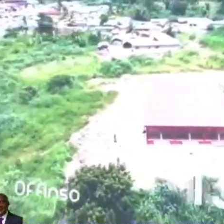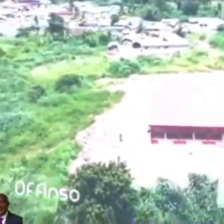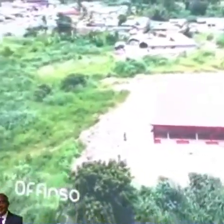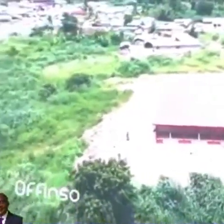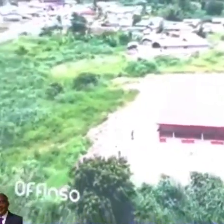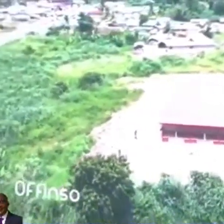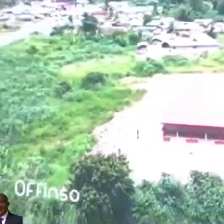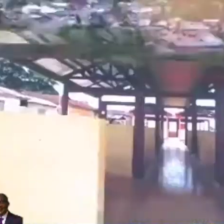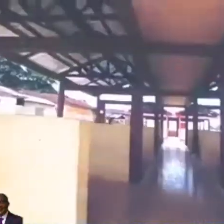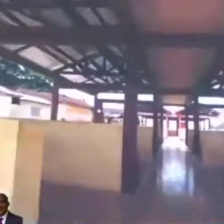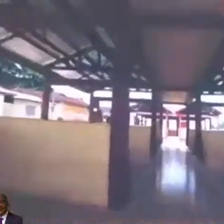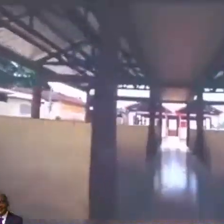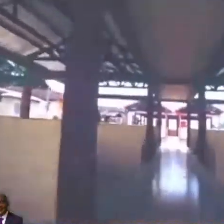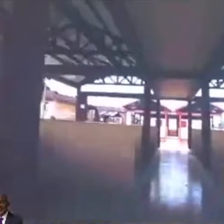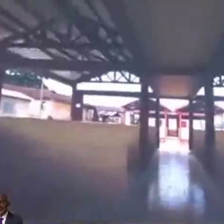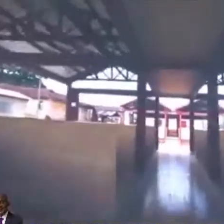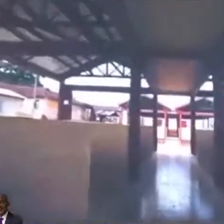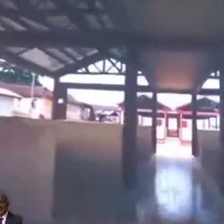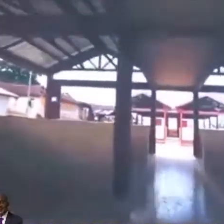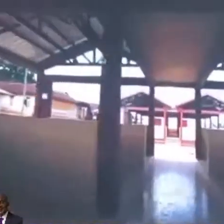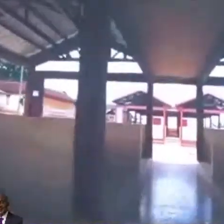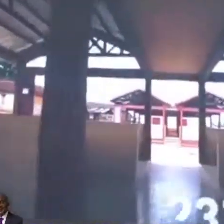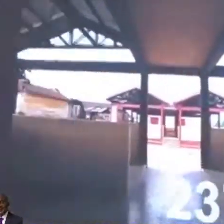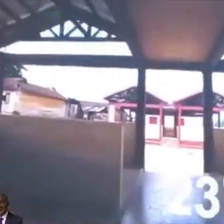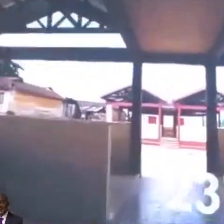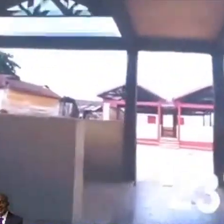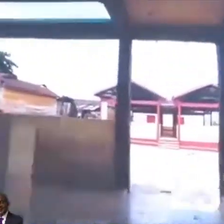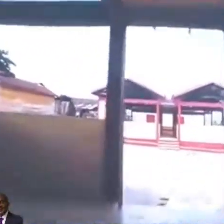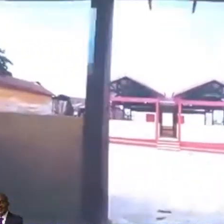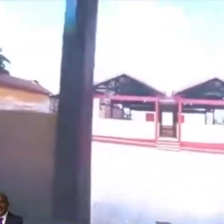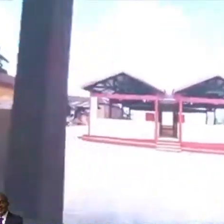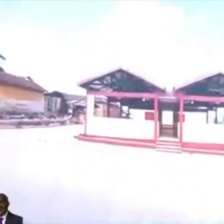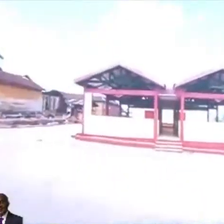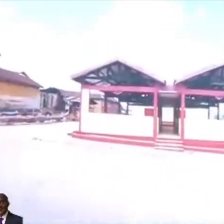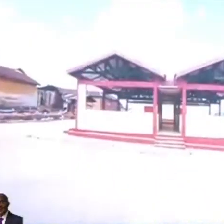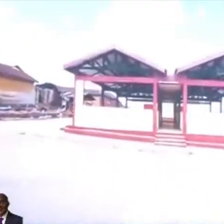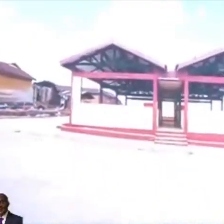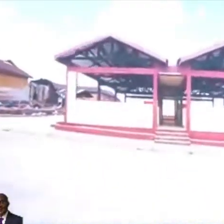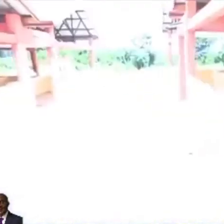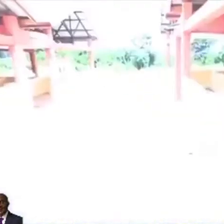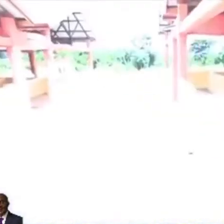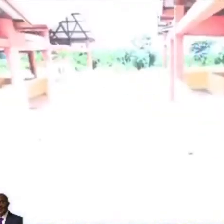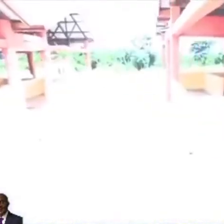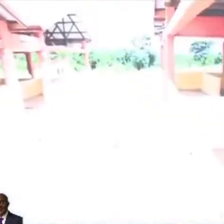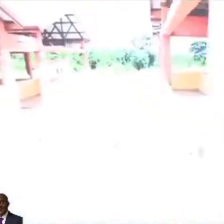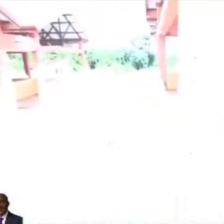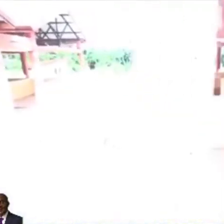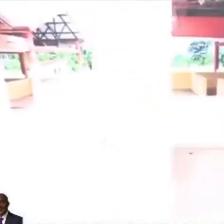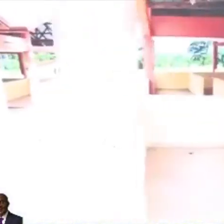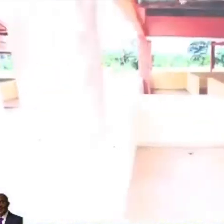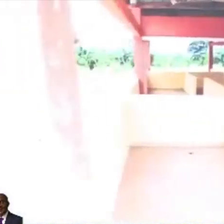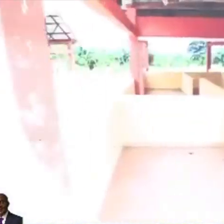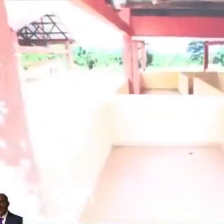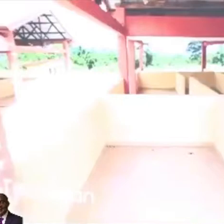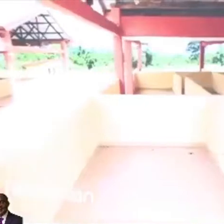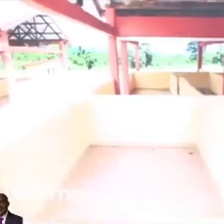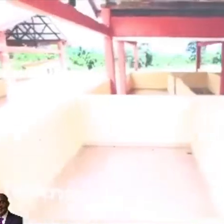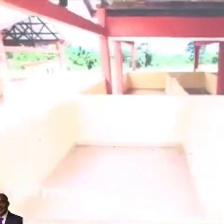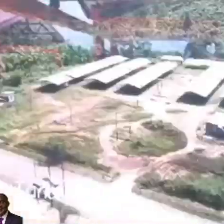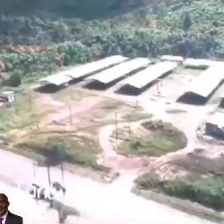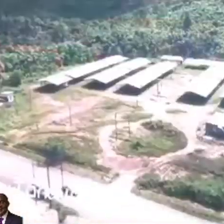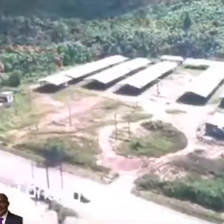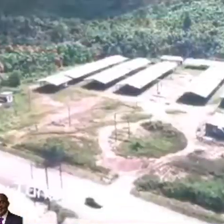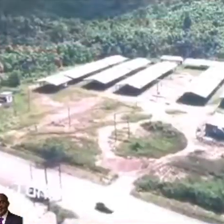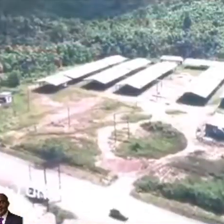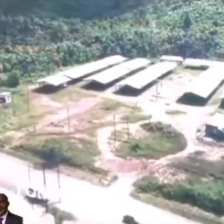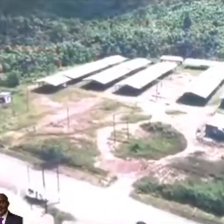one here, and is additionally building 237 market stalls and sheds throughout the country. Further